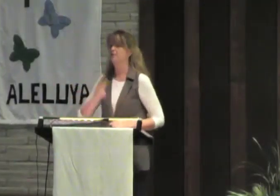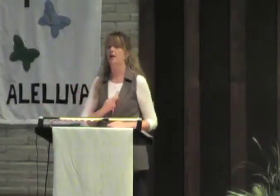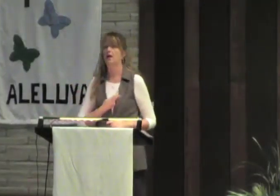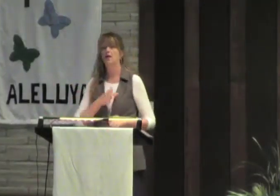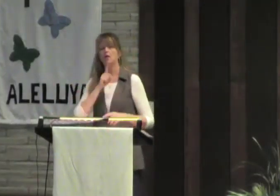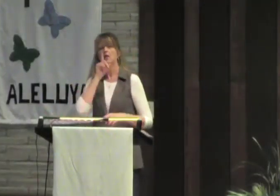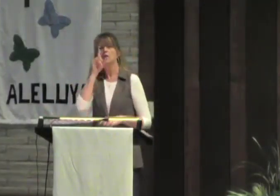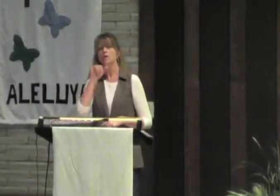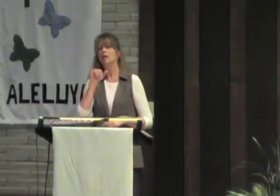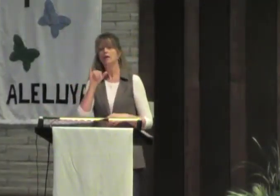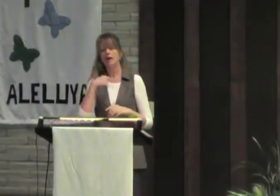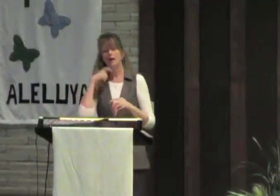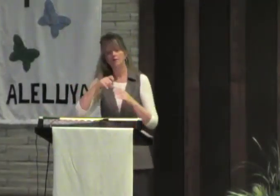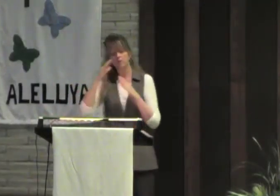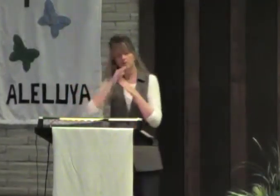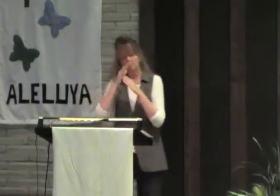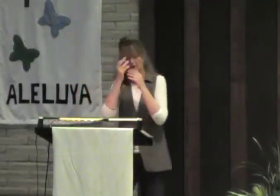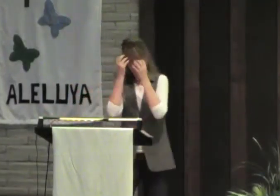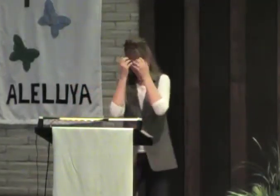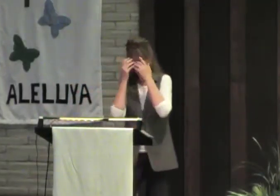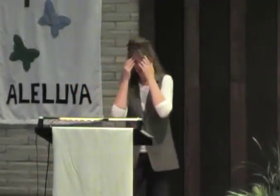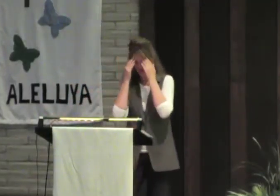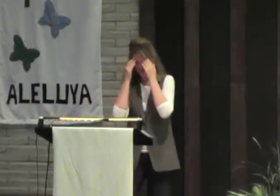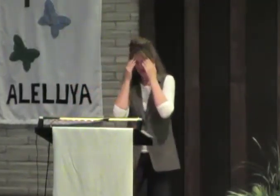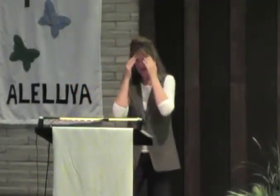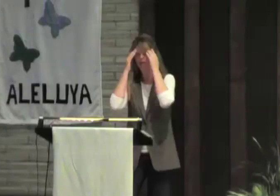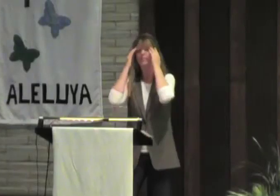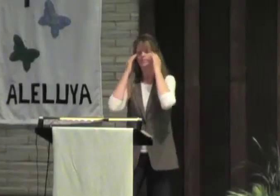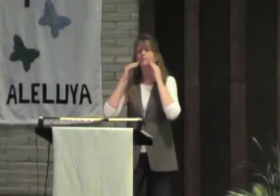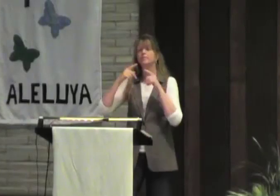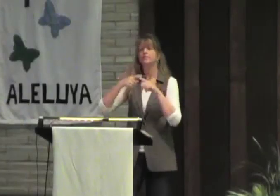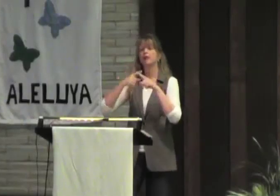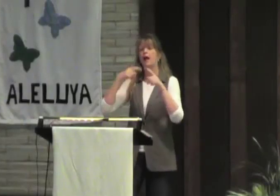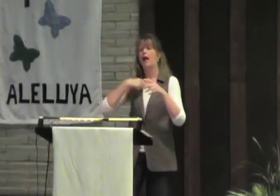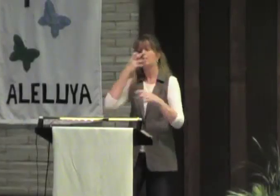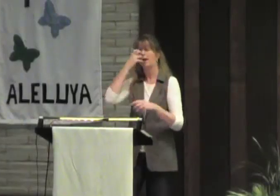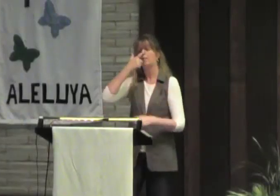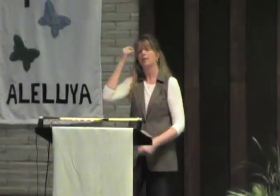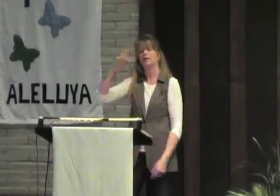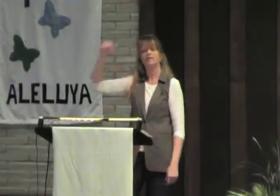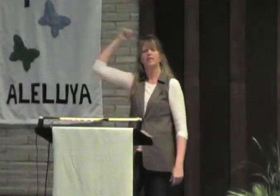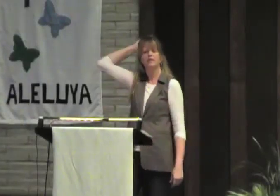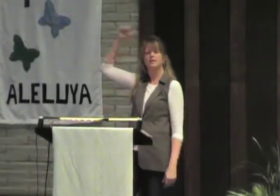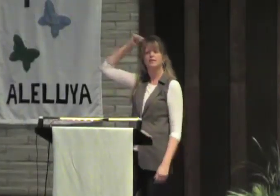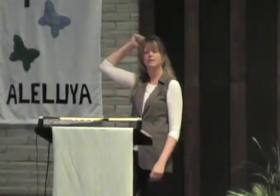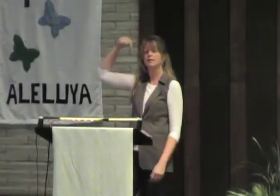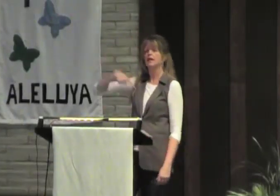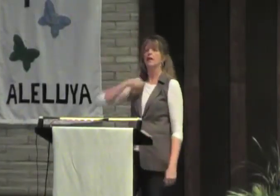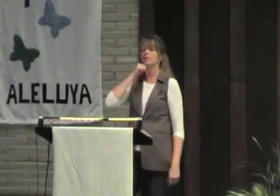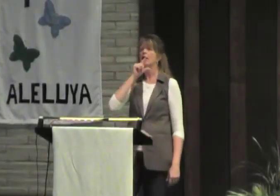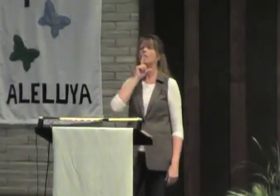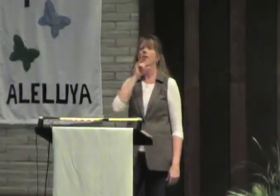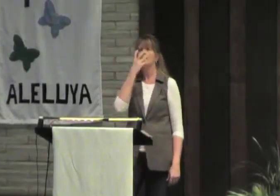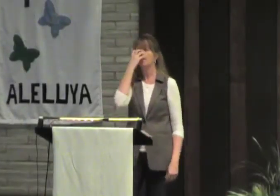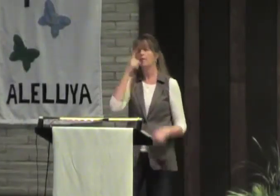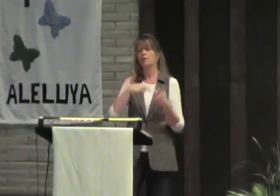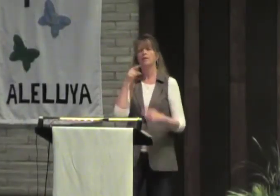I chew people out and I get upset. And I have to take a time out, I have to think about it. And I have to think, I'm mad because of this that